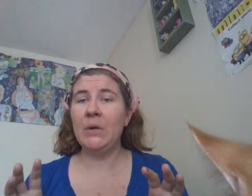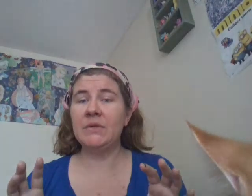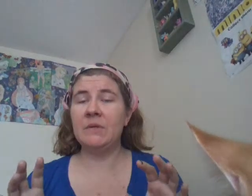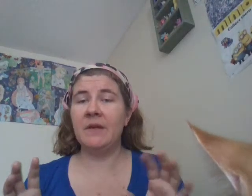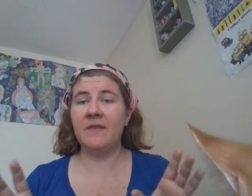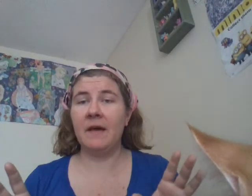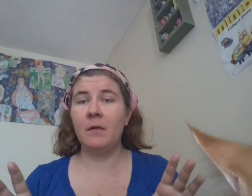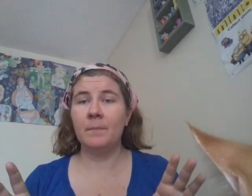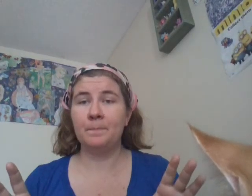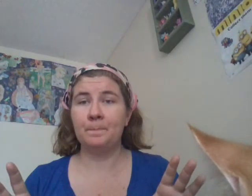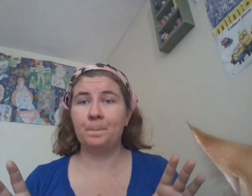I go to BBL